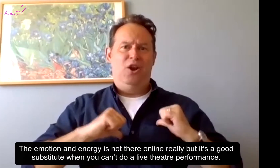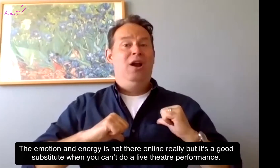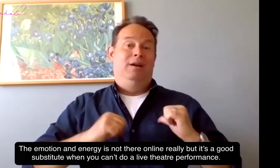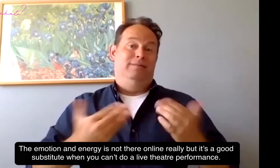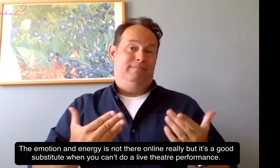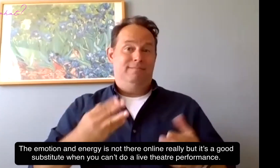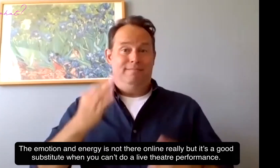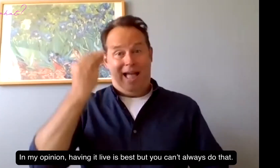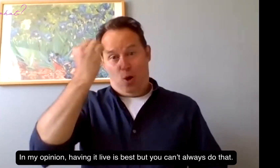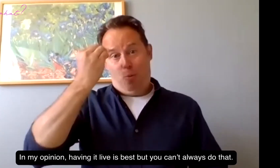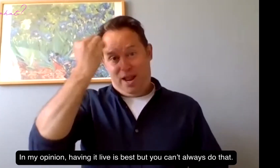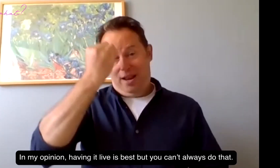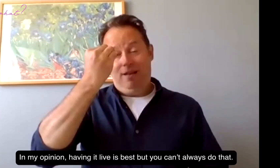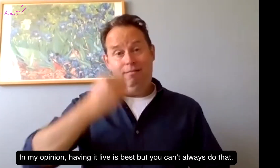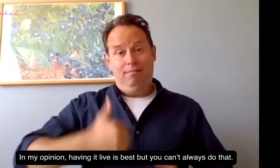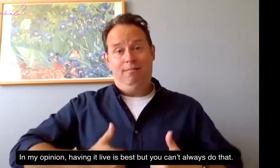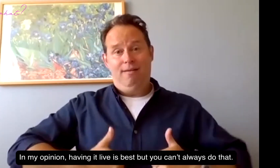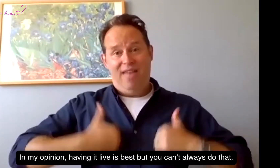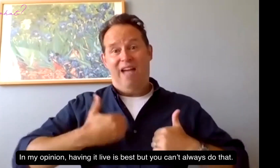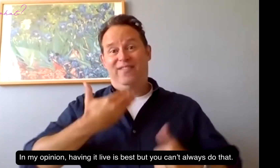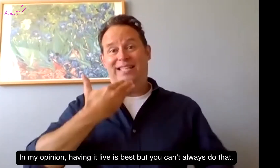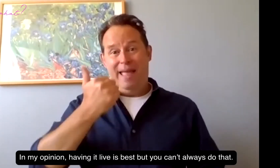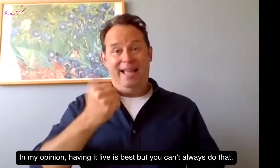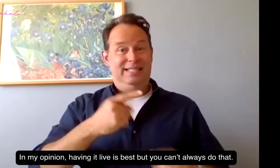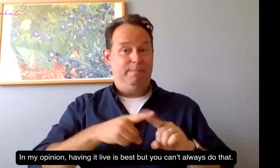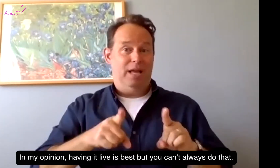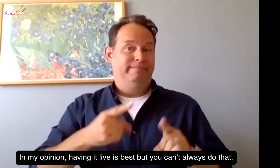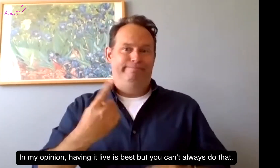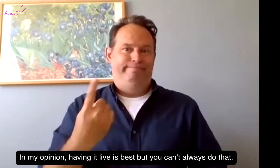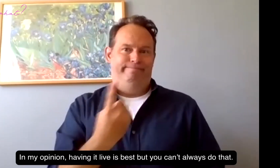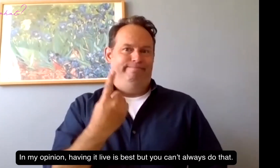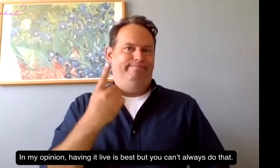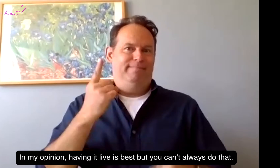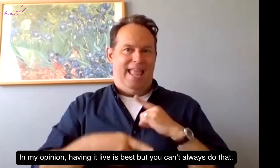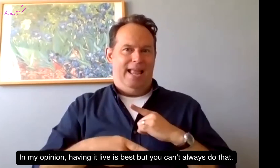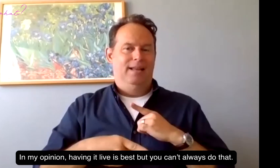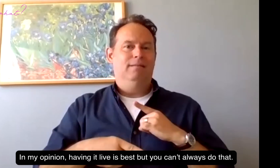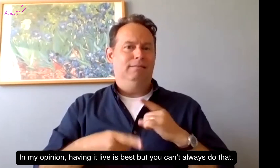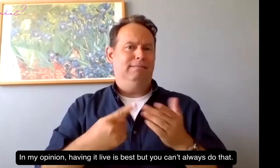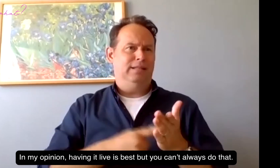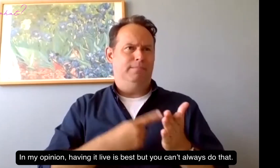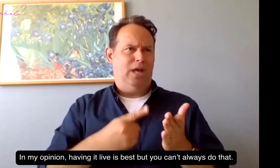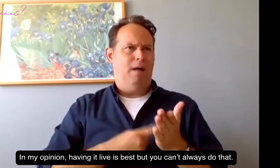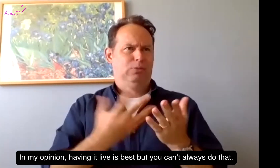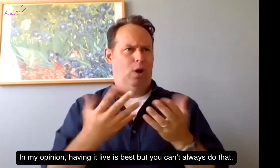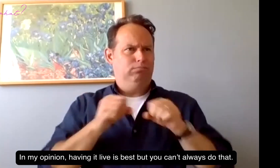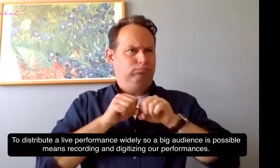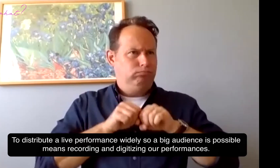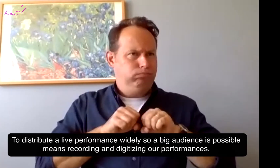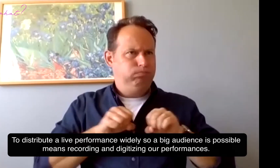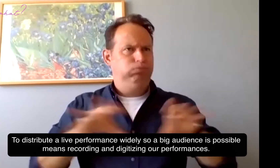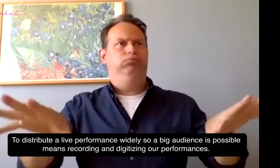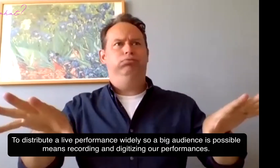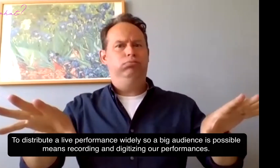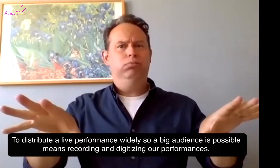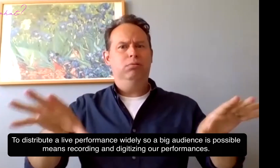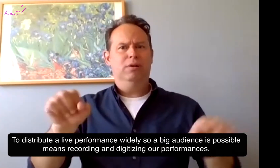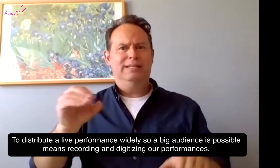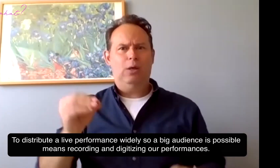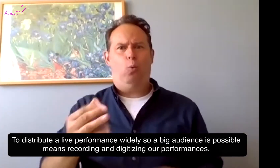performance. In my opinion, having it live is best, but you can't always do that. To distribute a